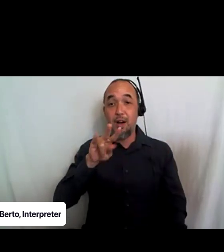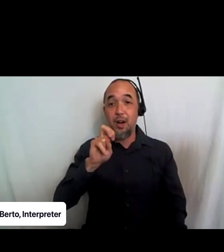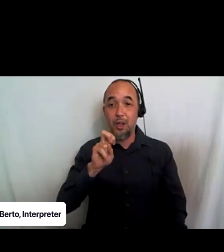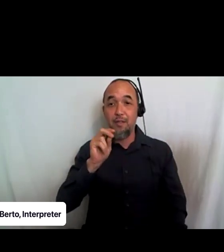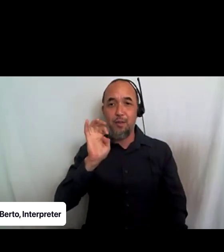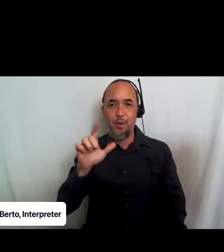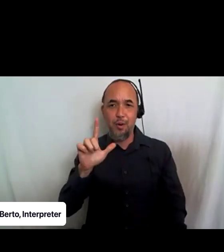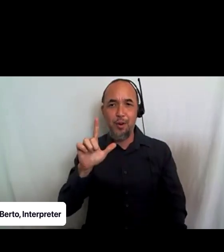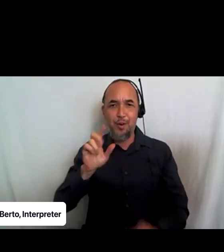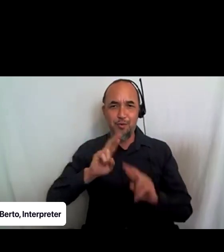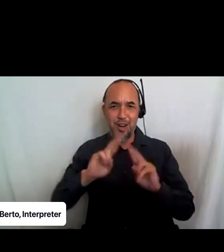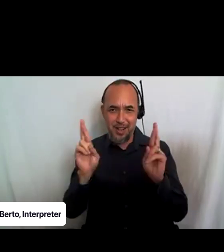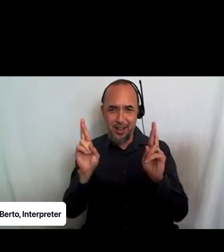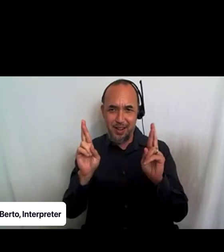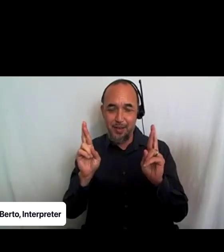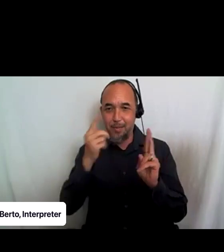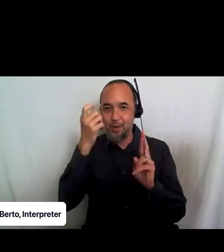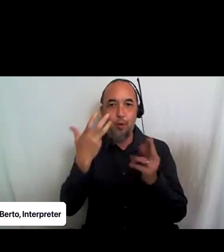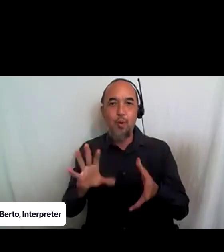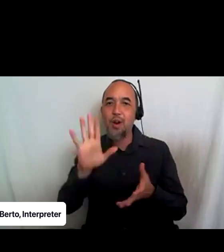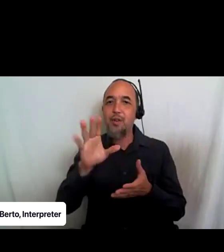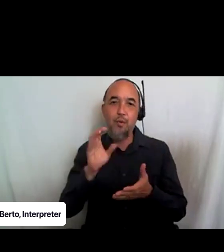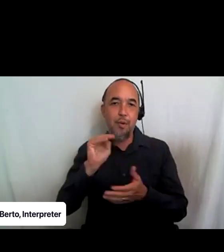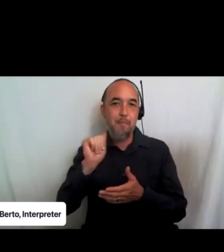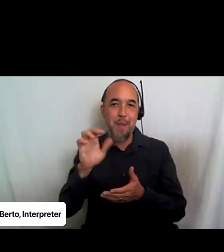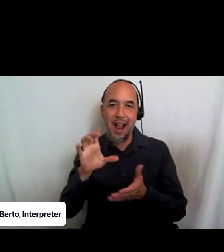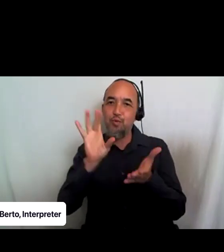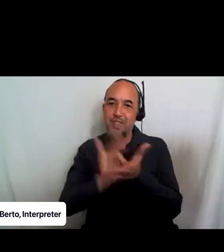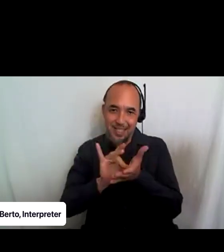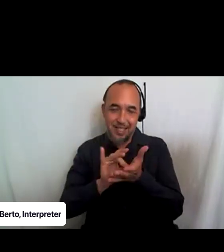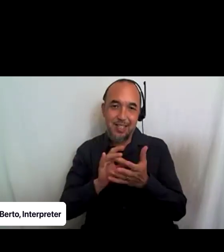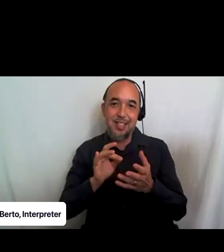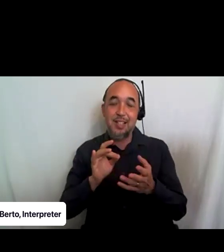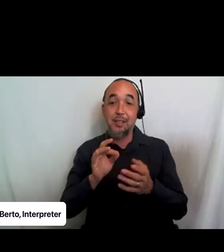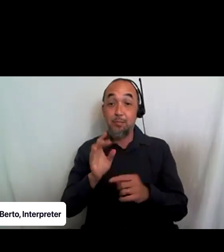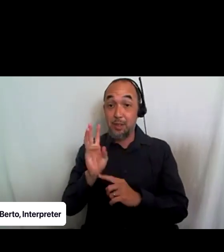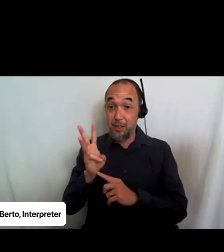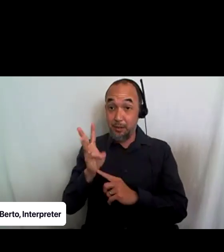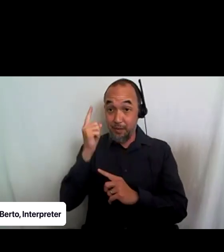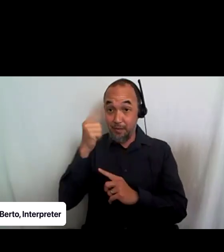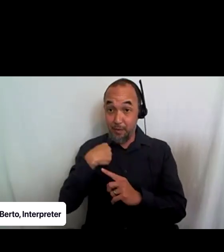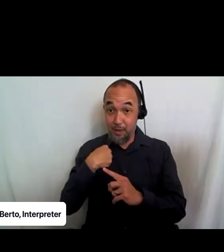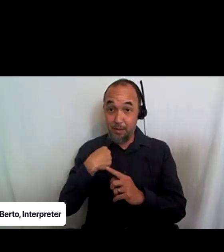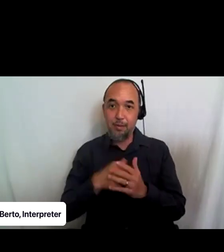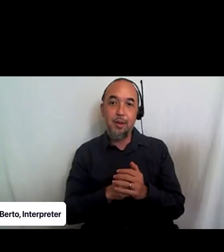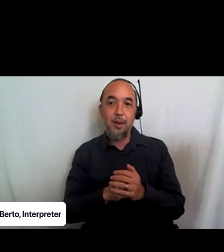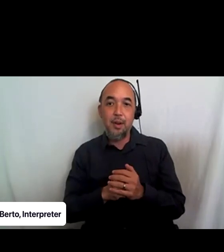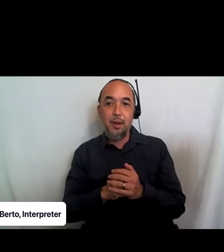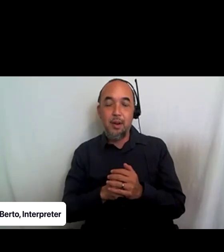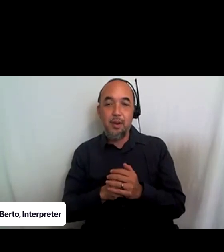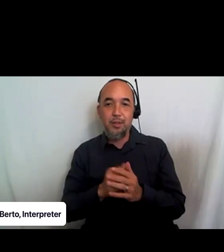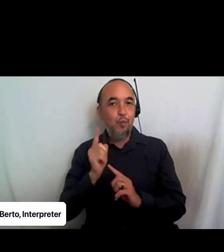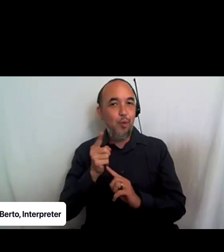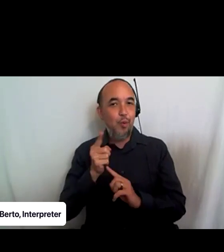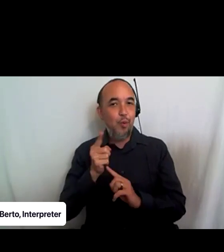doesn't stick together. Okay. It's been 6 minutes for me. which is 1 minute shy of al dente. You just